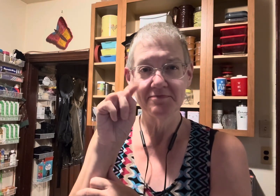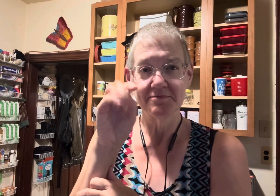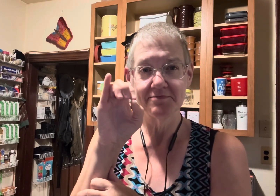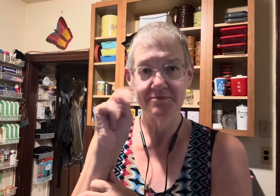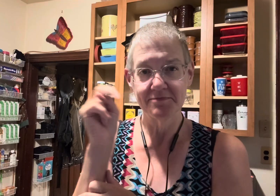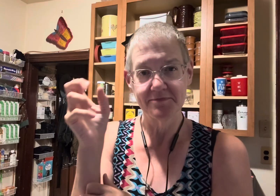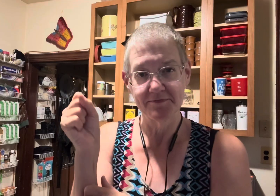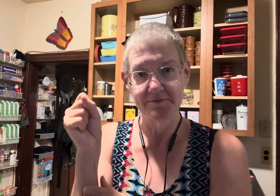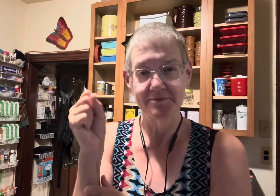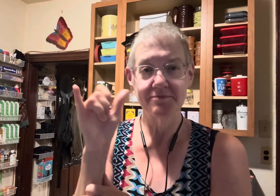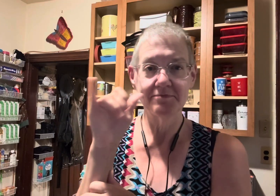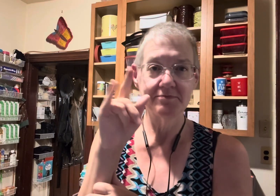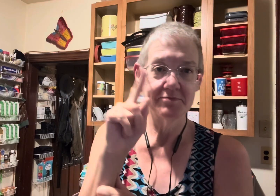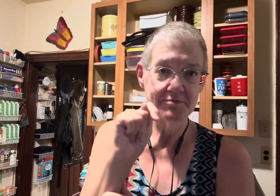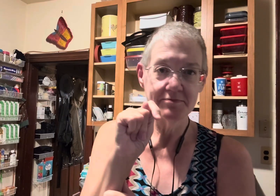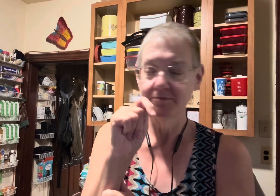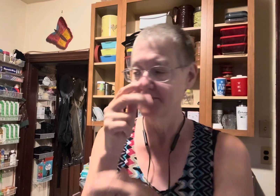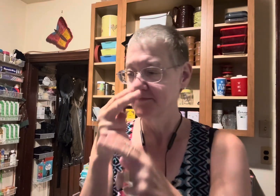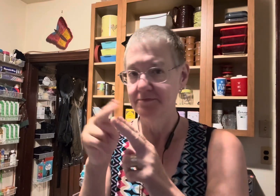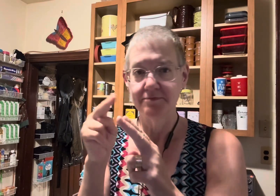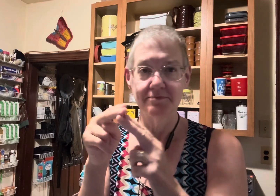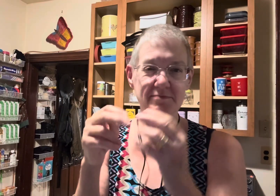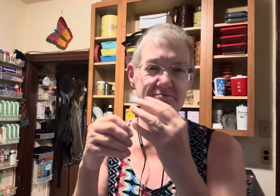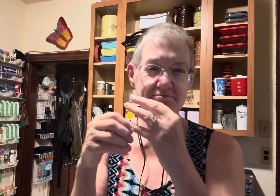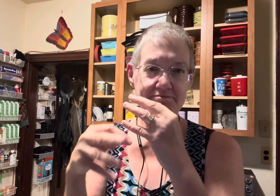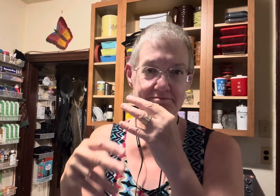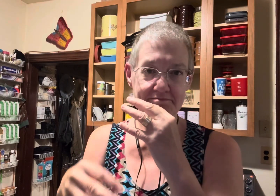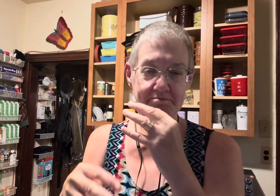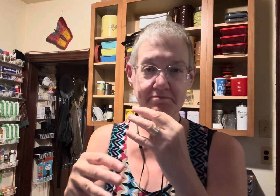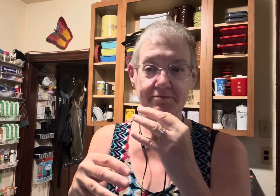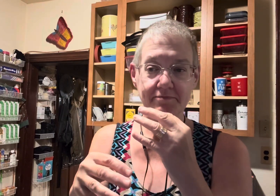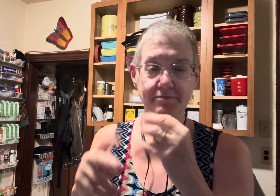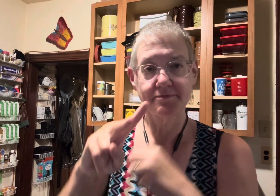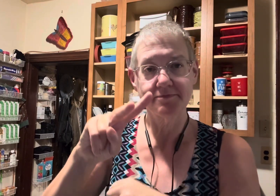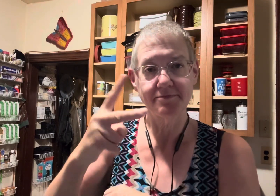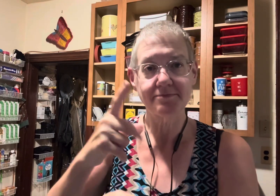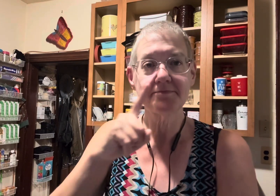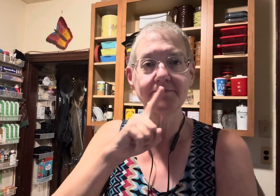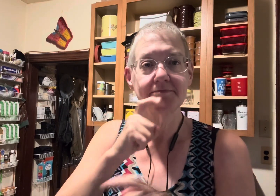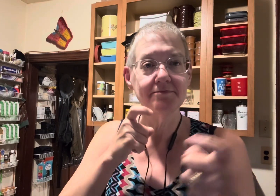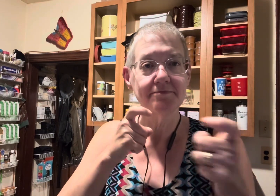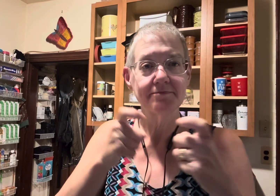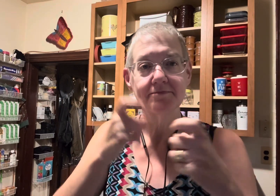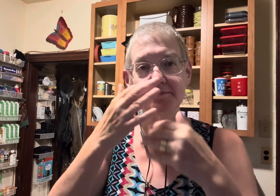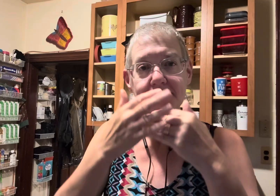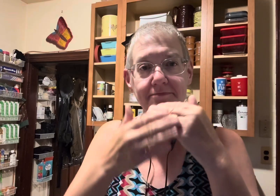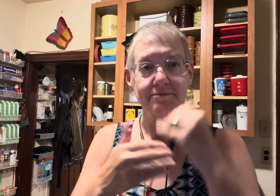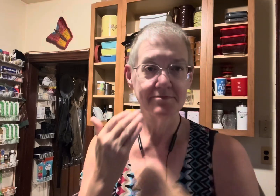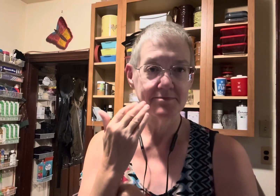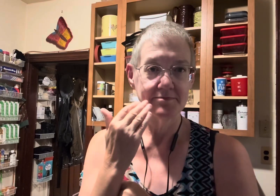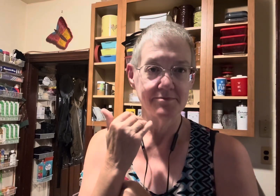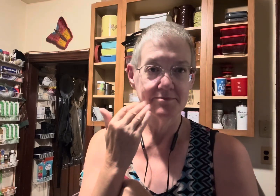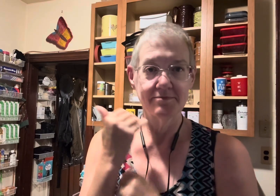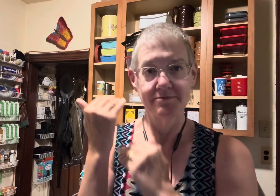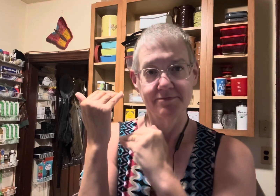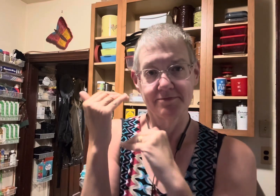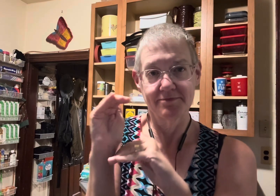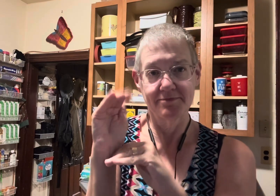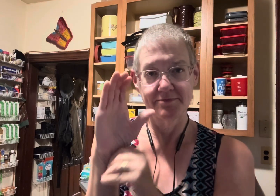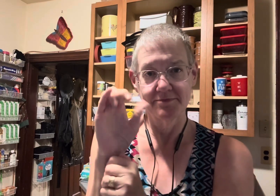of protein. That's why we've been having high protein milk and yogurt, eggs, and other things. His second thing is to control his